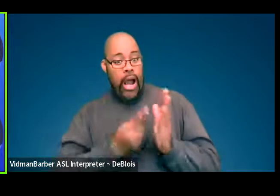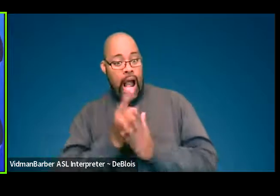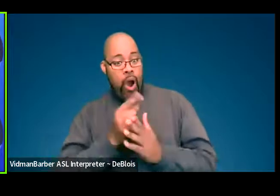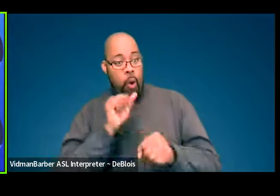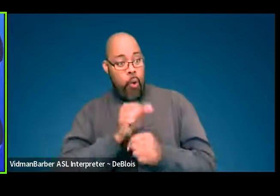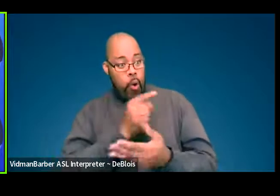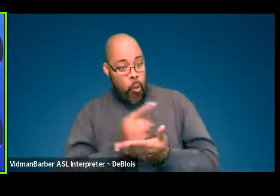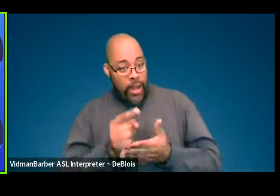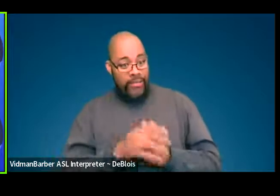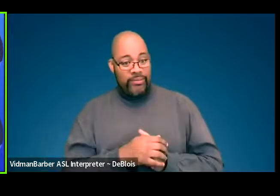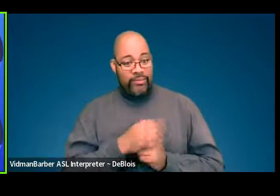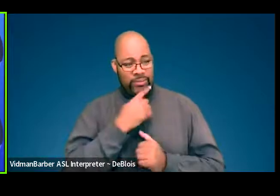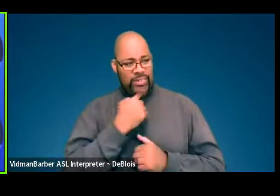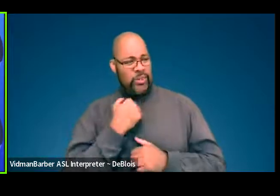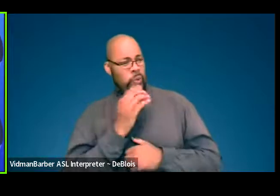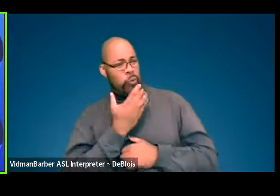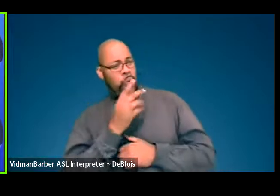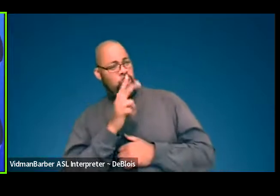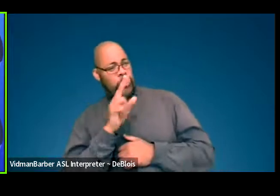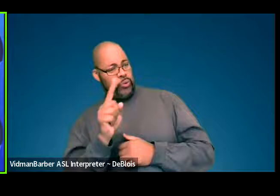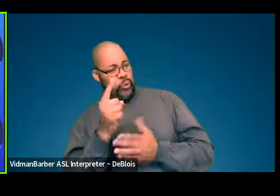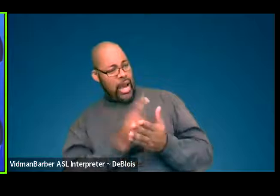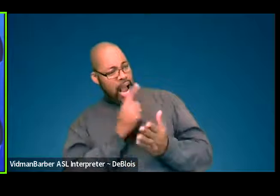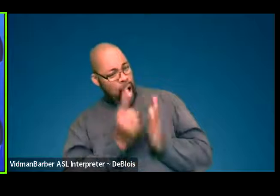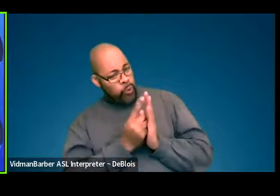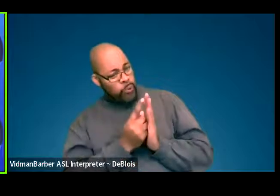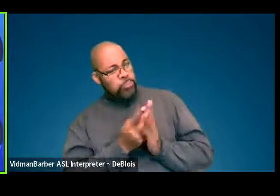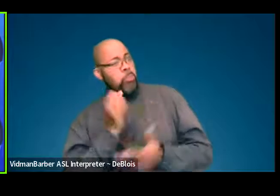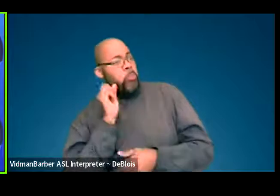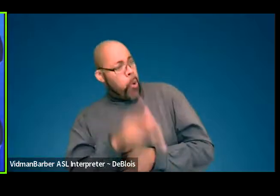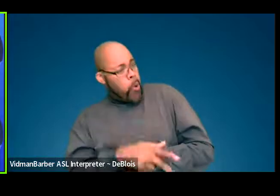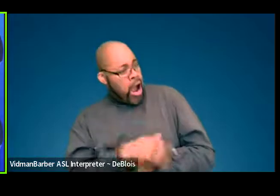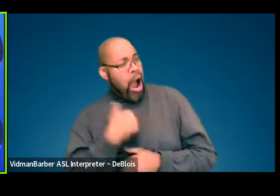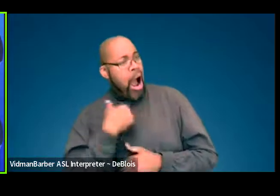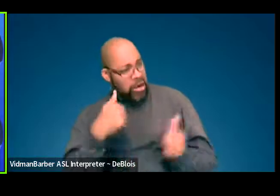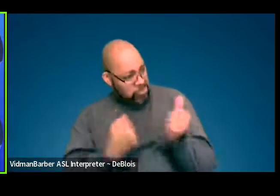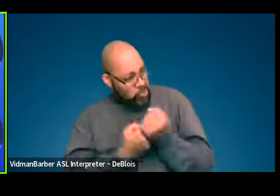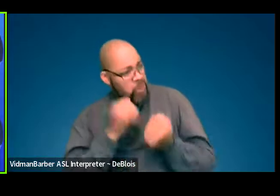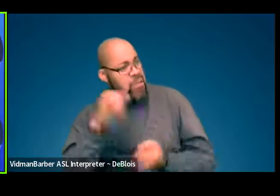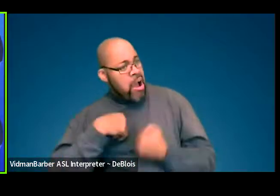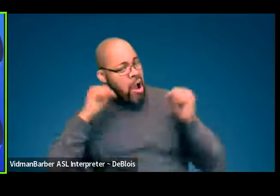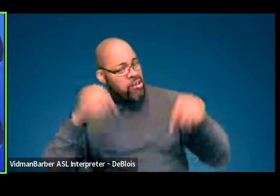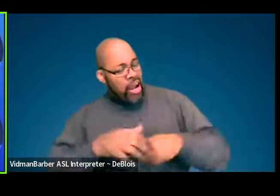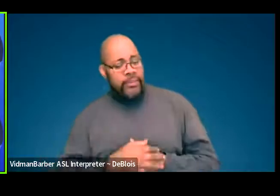work week. I said, ooh, 32 hours. All right, I can get behind that.